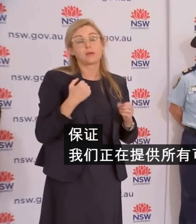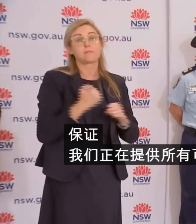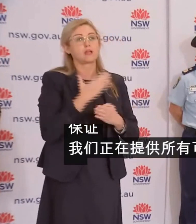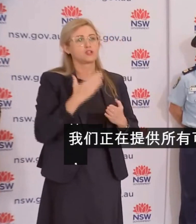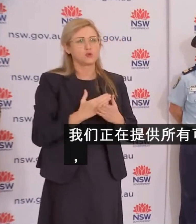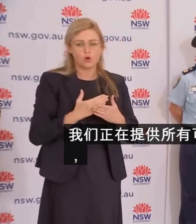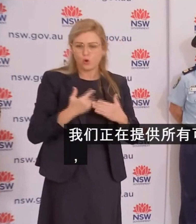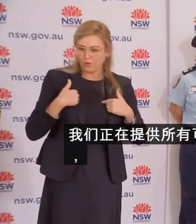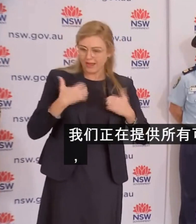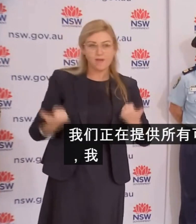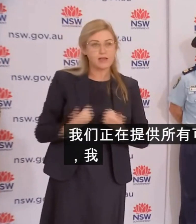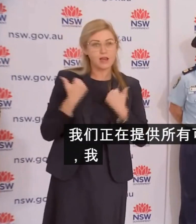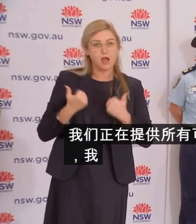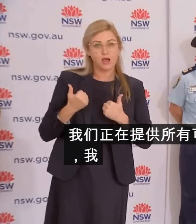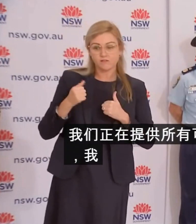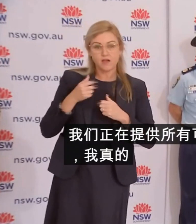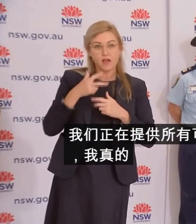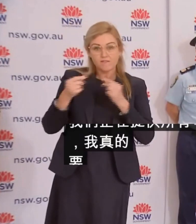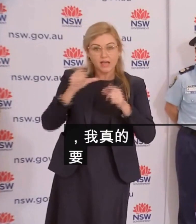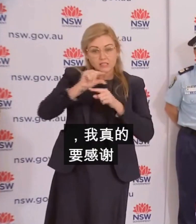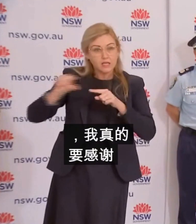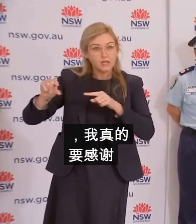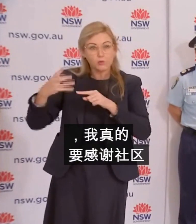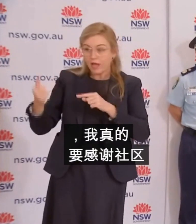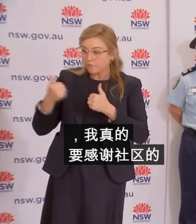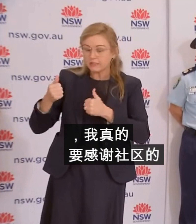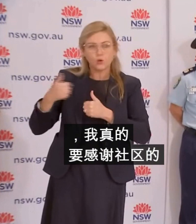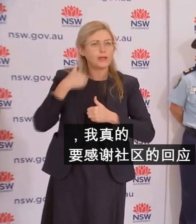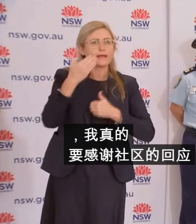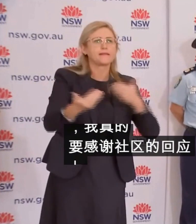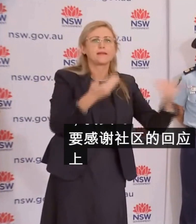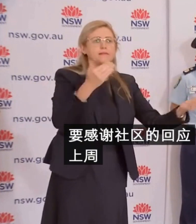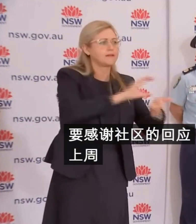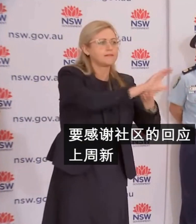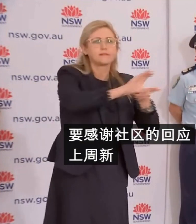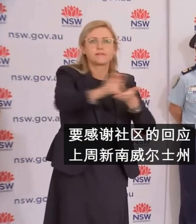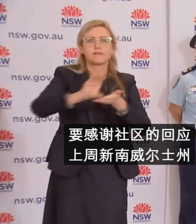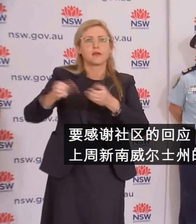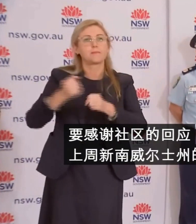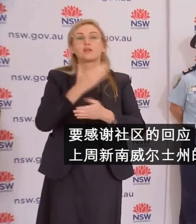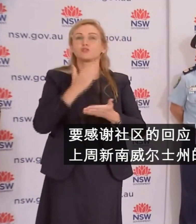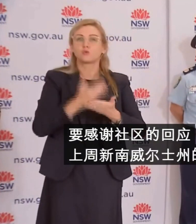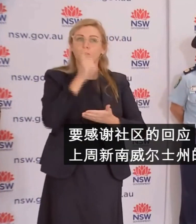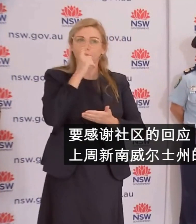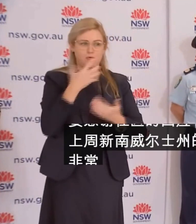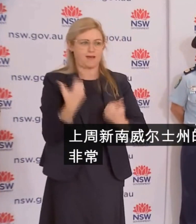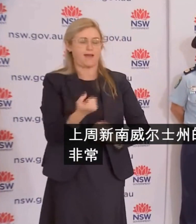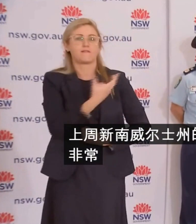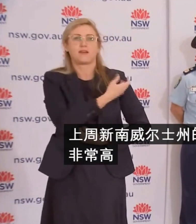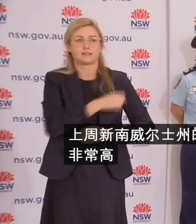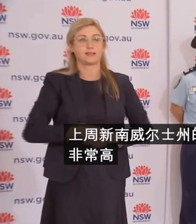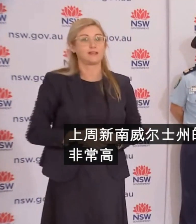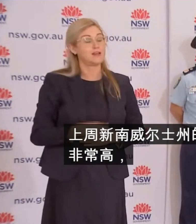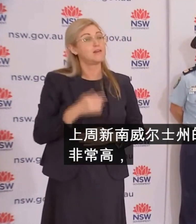available all the vaccines that we have available. And I really want to thank communities for responding. The uptake in vaccines in New South Wales has